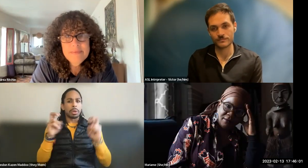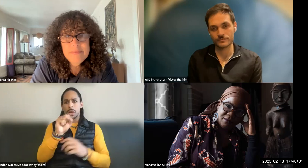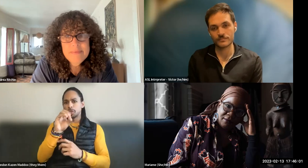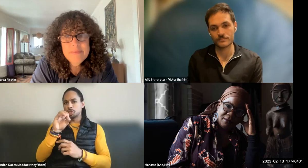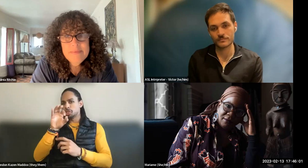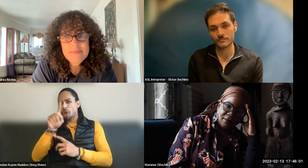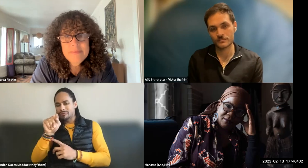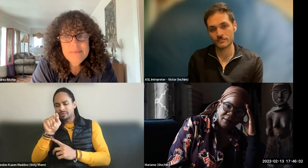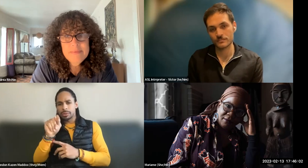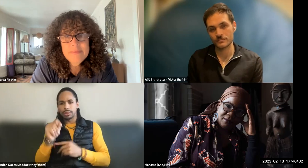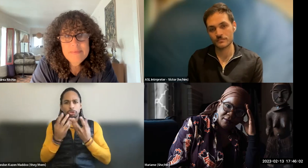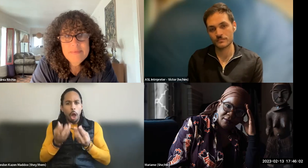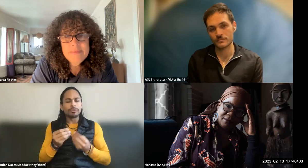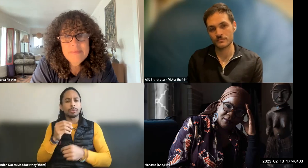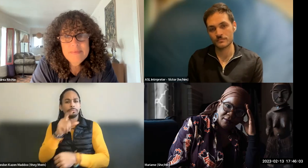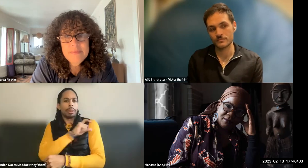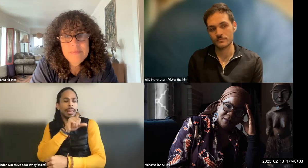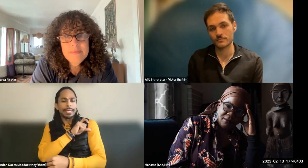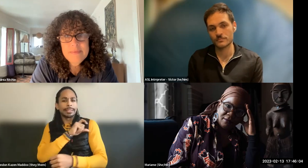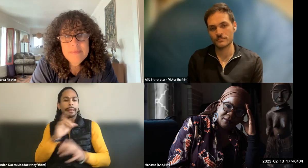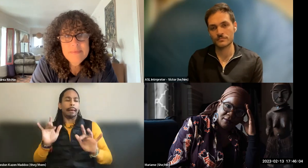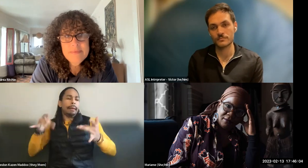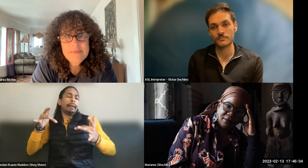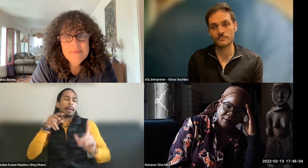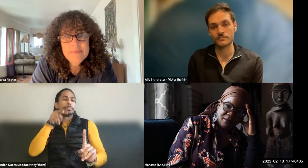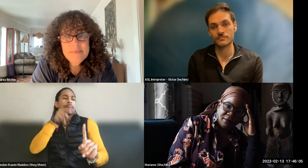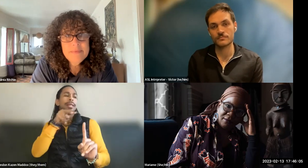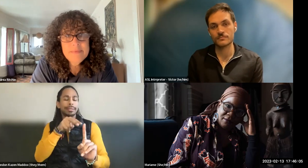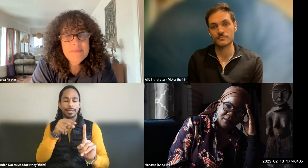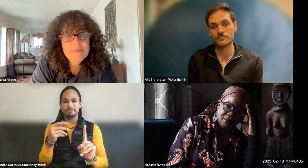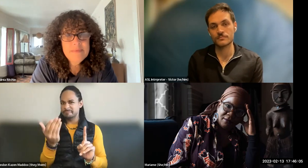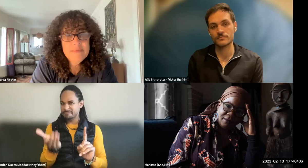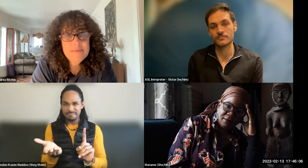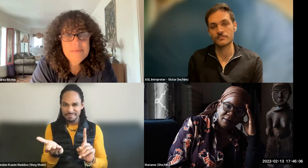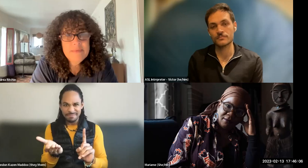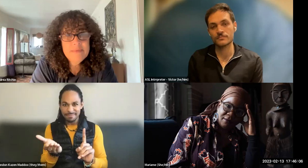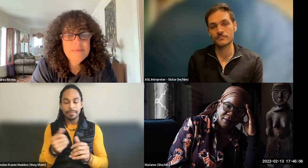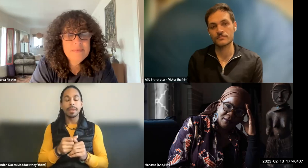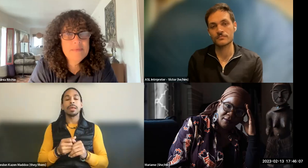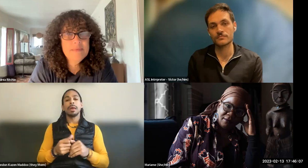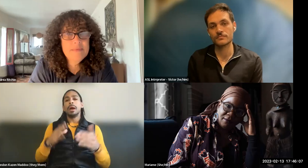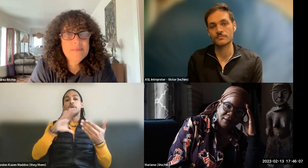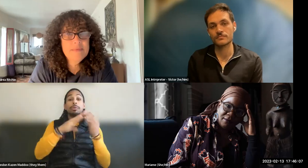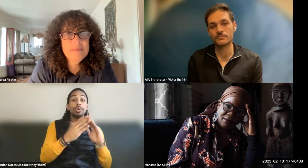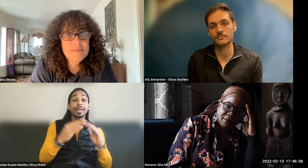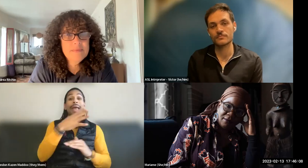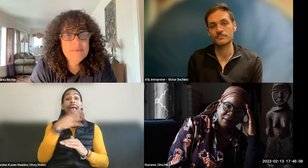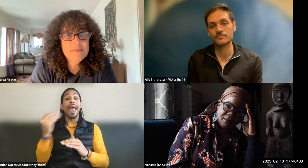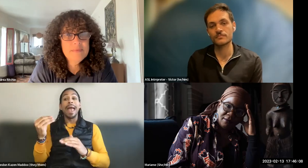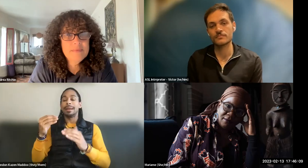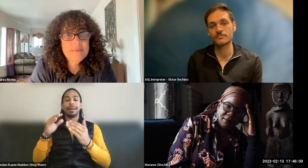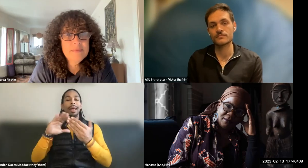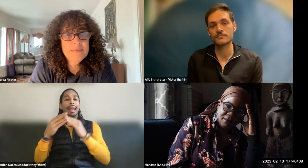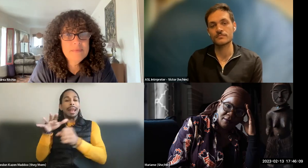applied to what some of you understand to be what we call community and neighborhood policing. That's kind